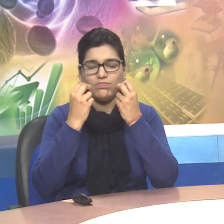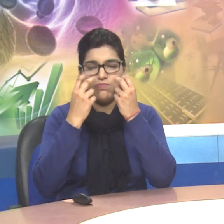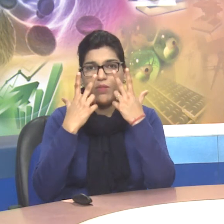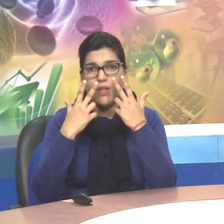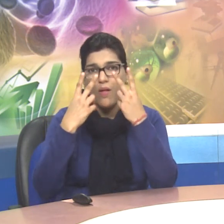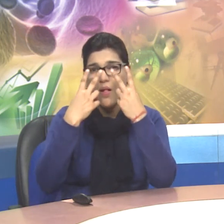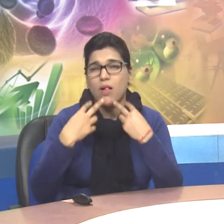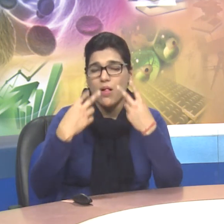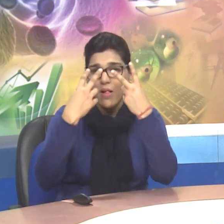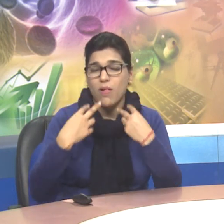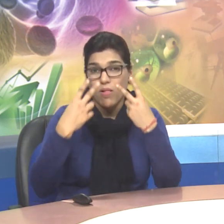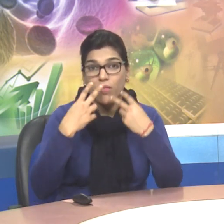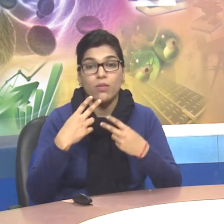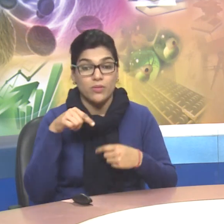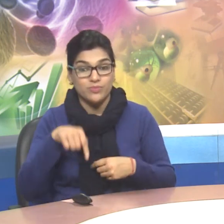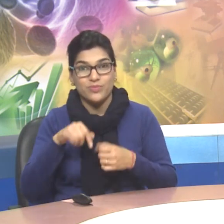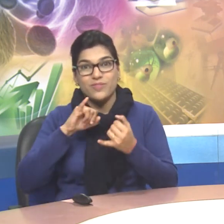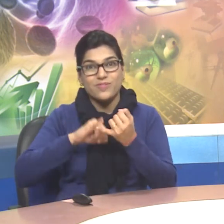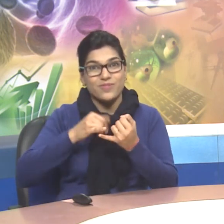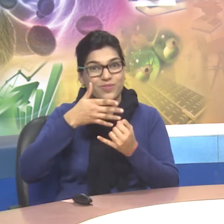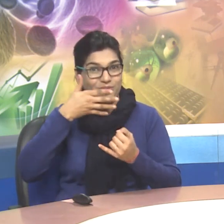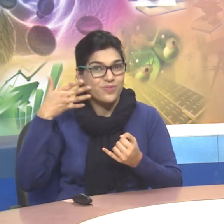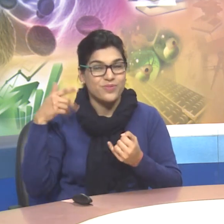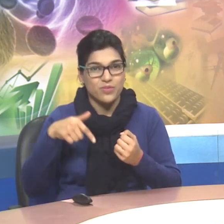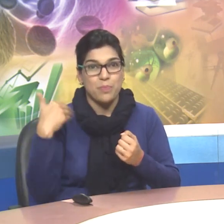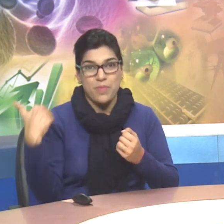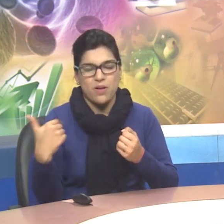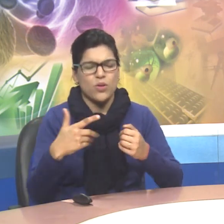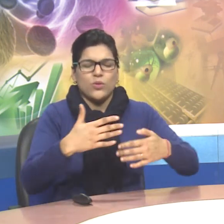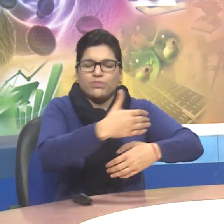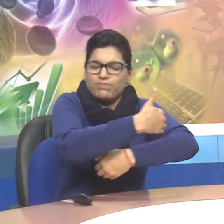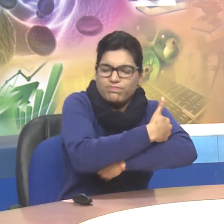With a hopeless cry, I flung my arms